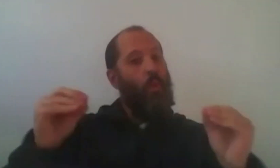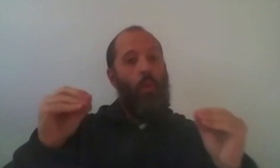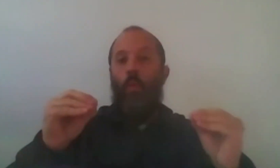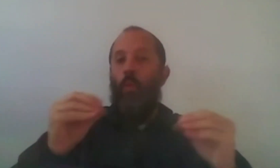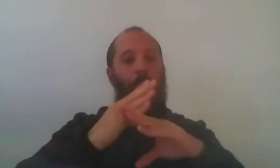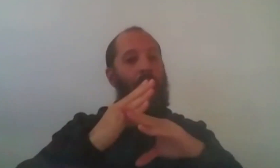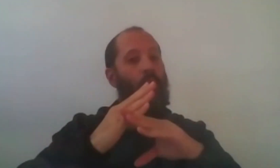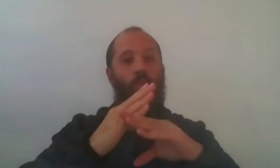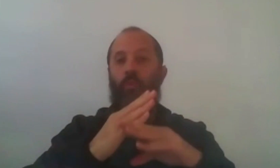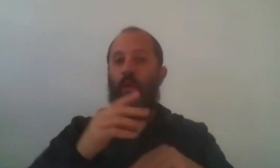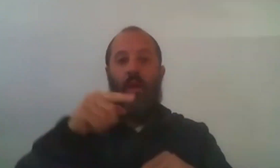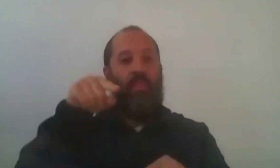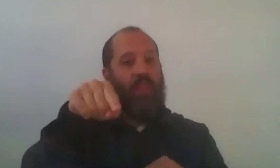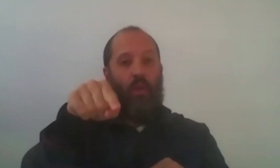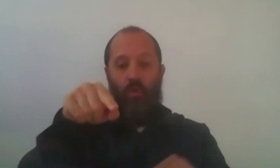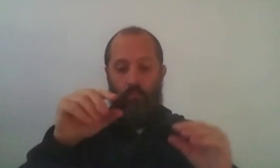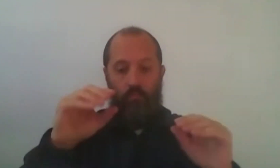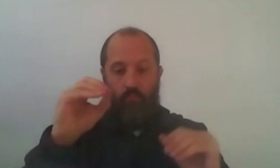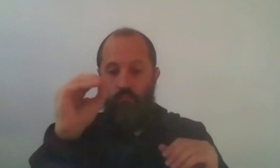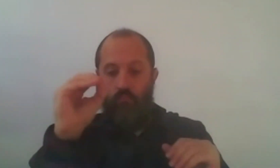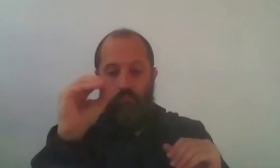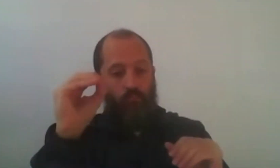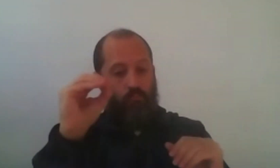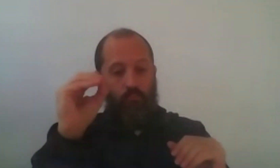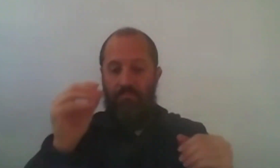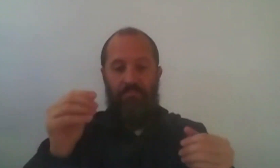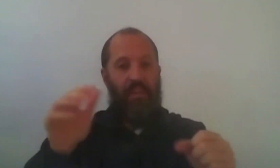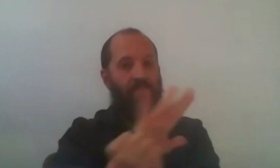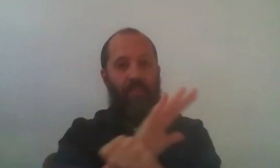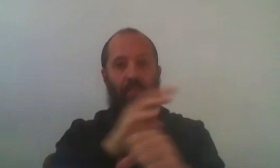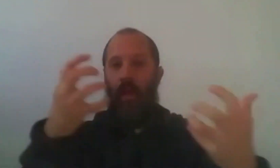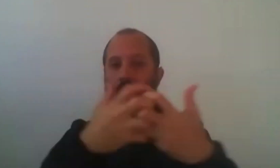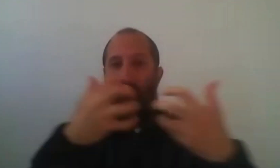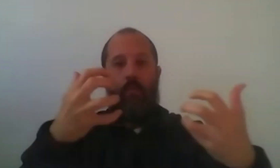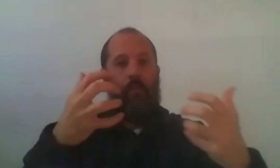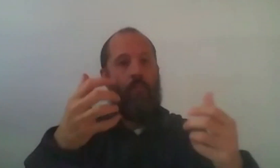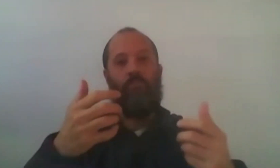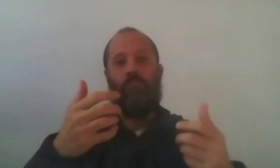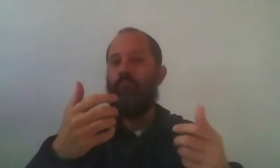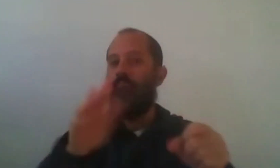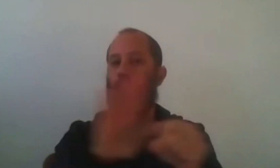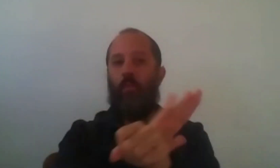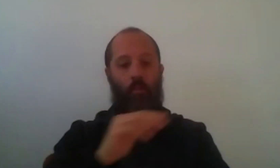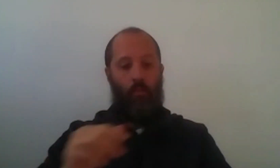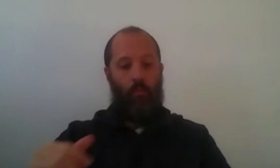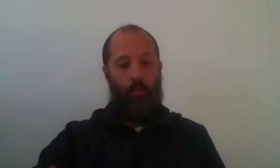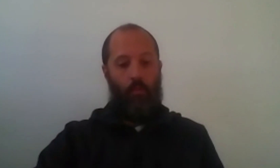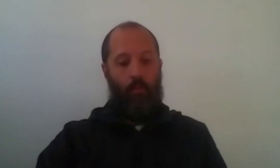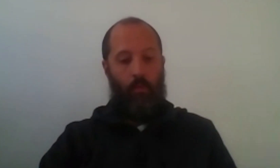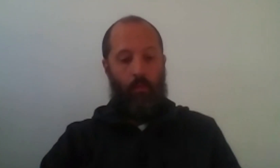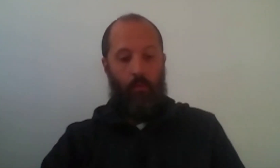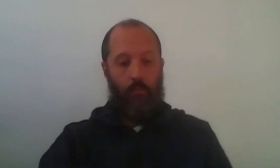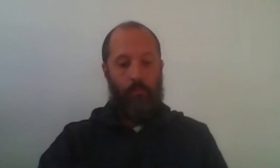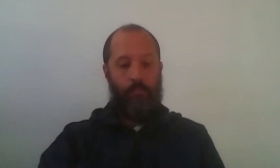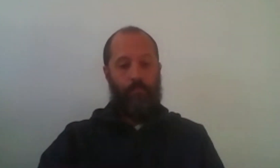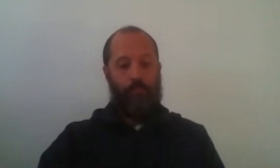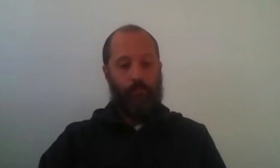existing barriers. The university was fully accessible and fully